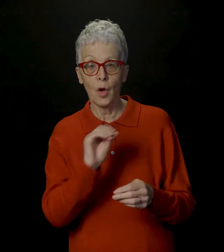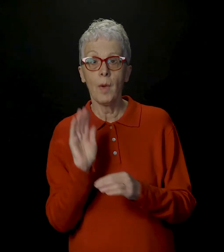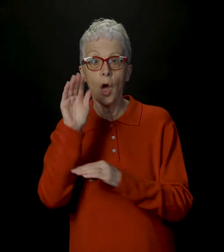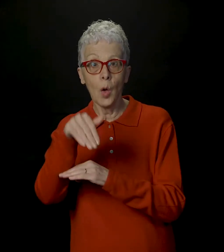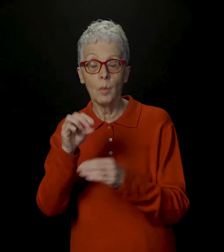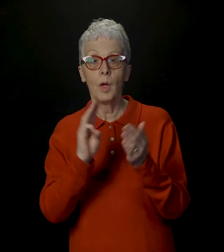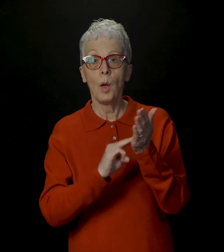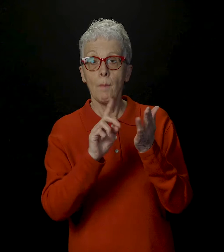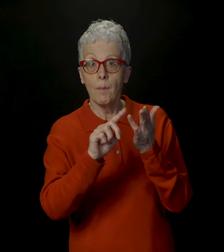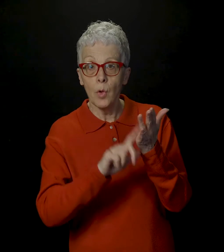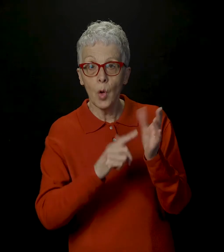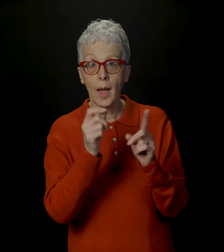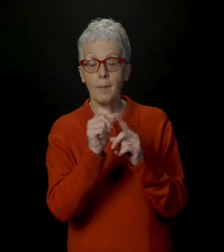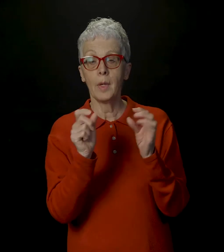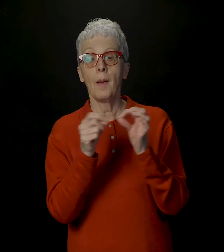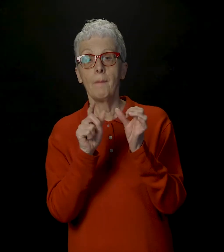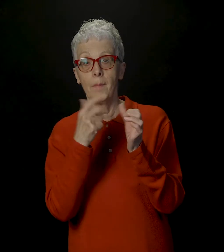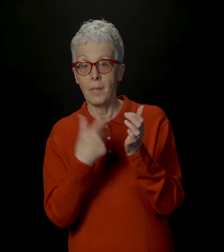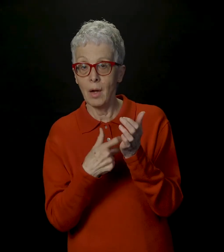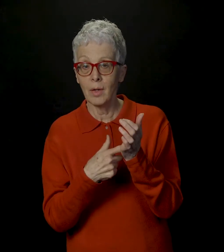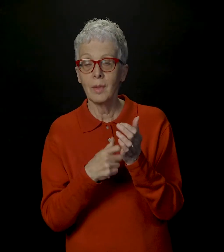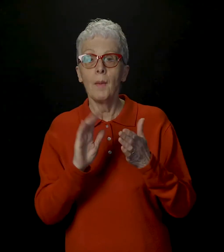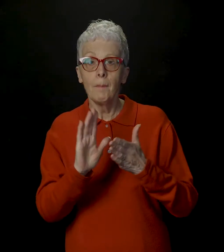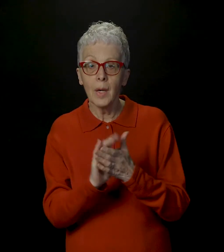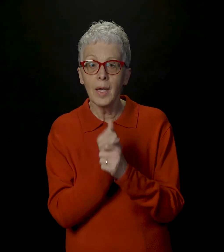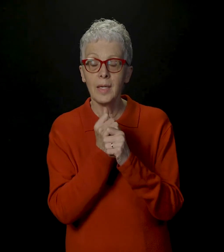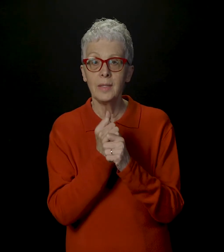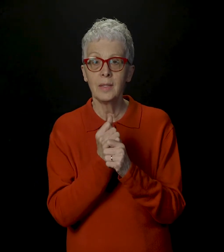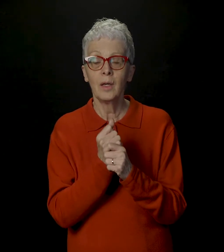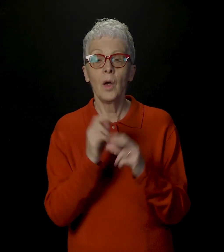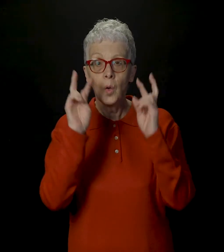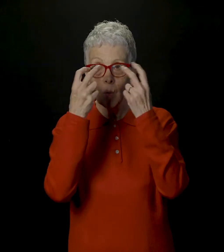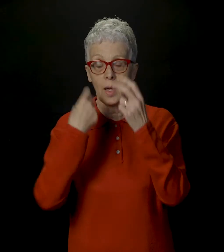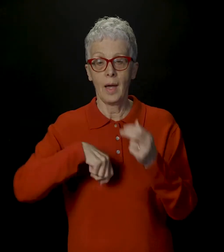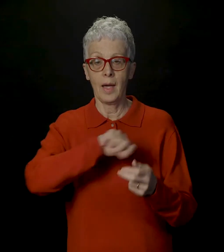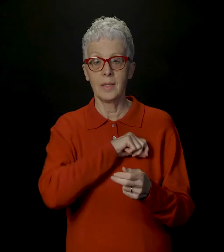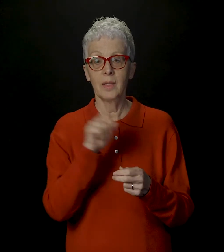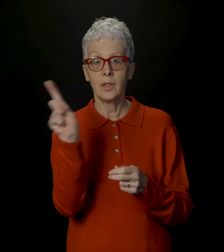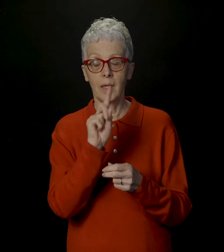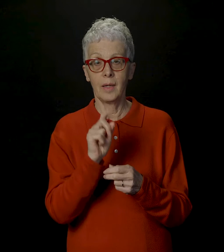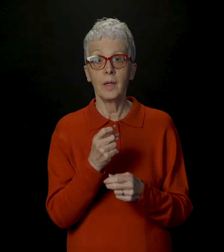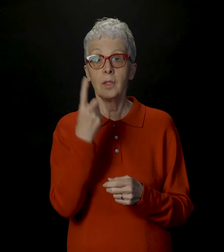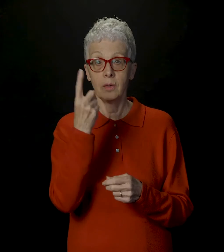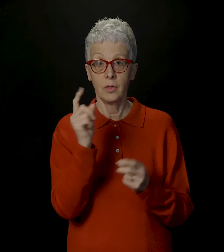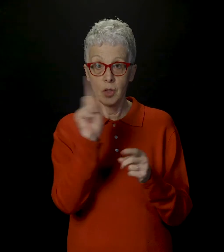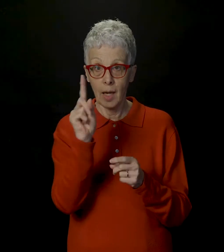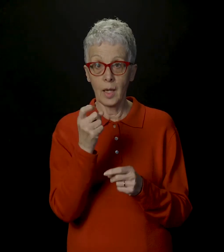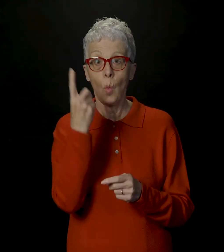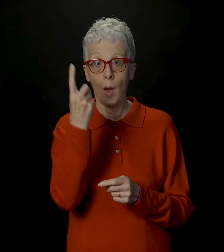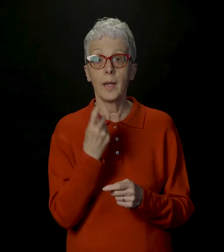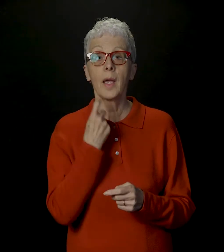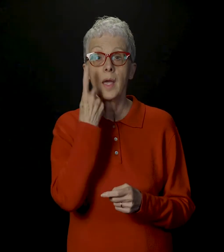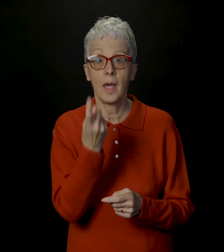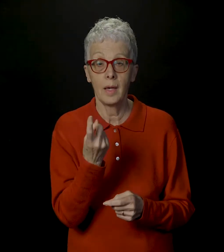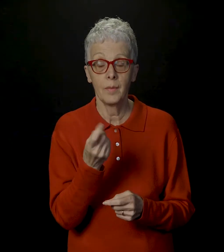Moorlap or Barrable Hills congregations, we're so glad that you're part of our service today. Today is One Care Sunday, an opportunity